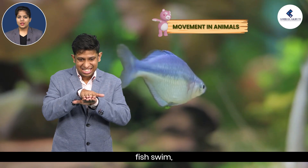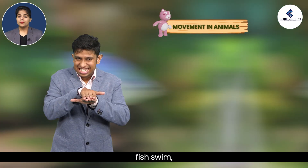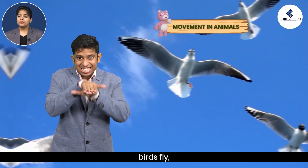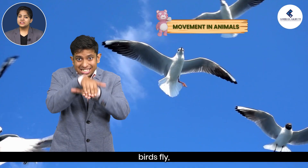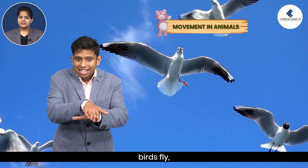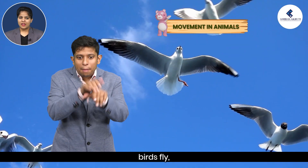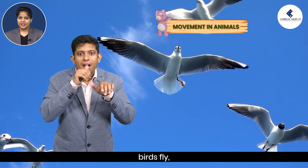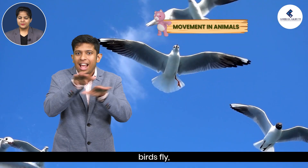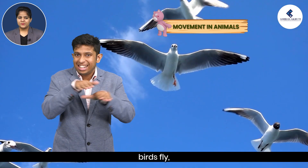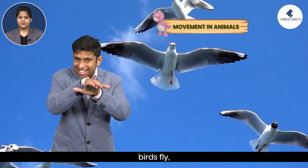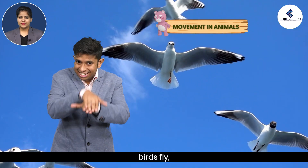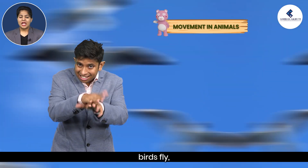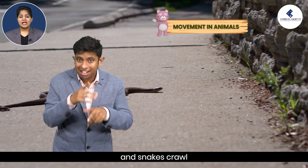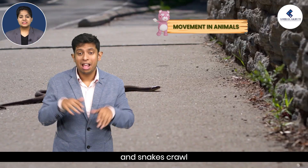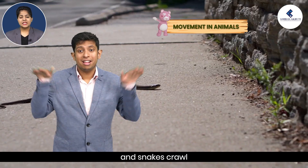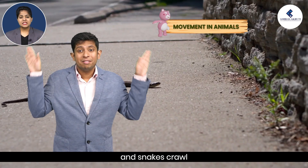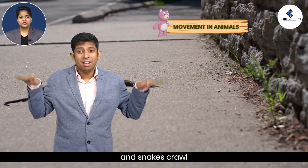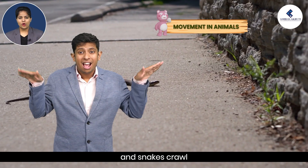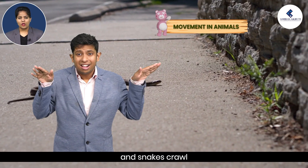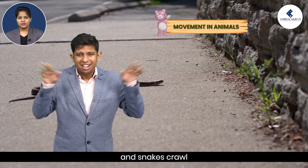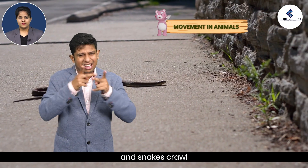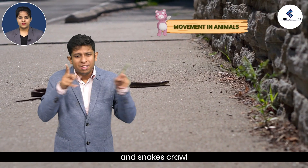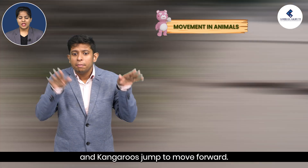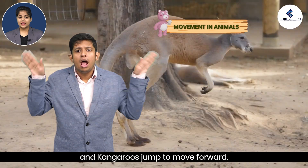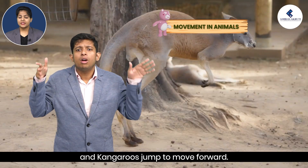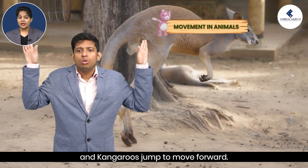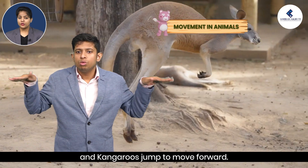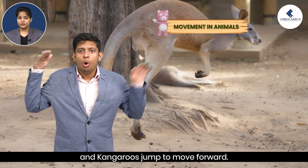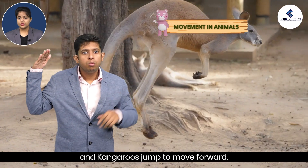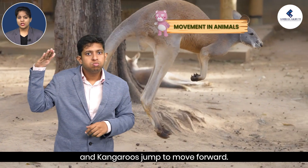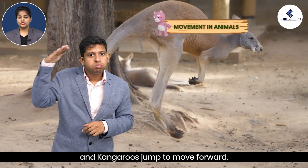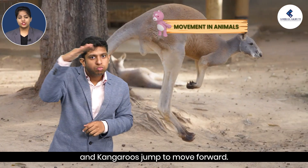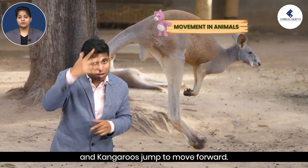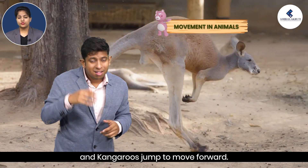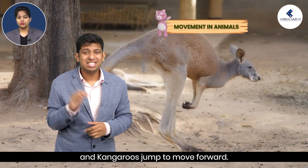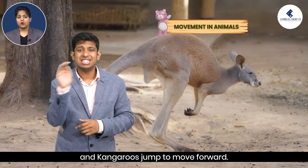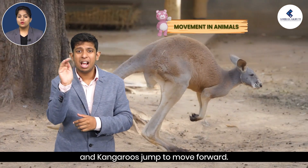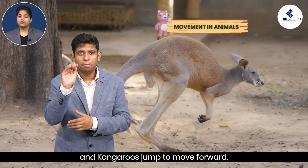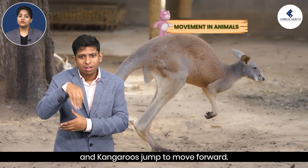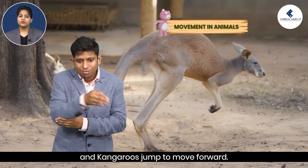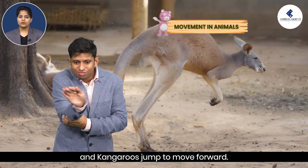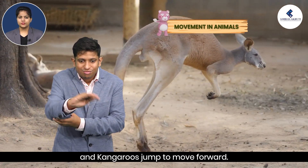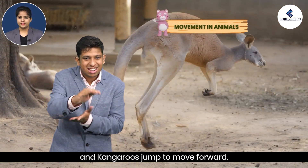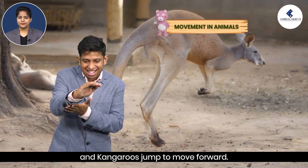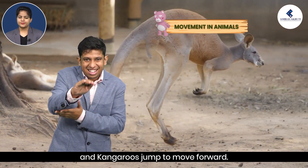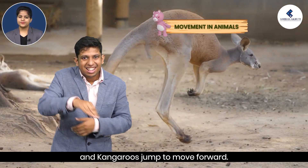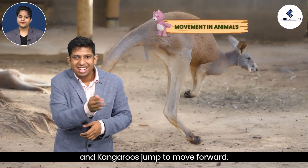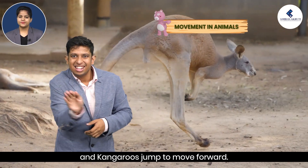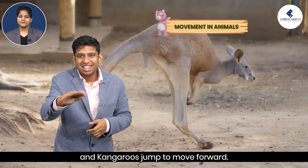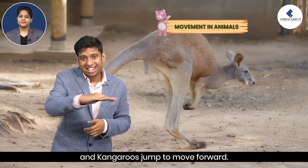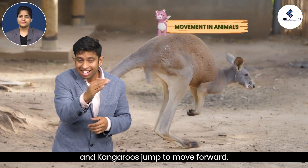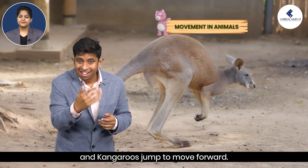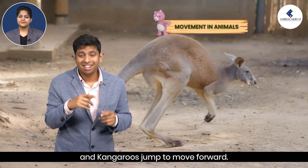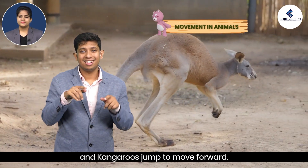birds fly, and snakes crawl, and kangaroos jump to move forward.